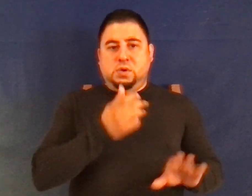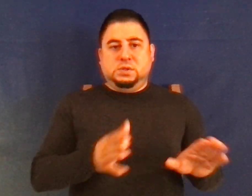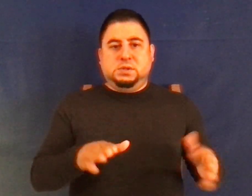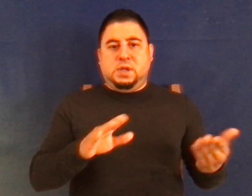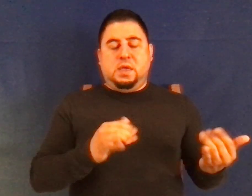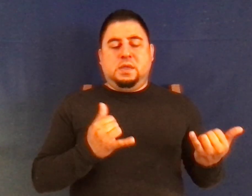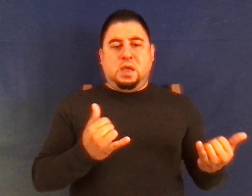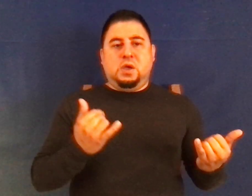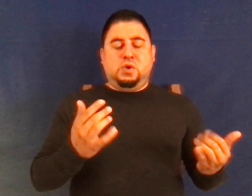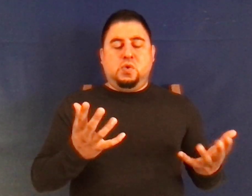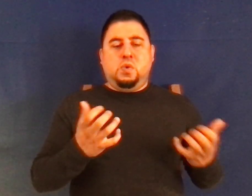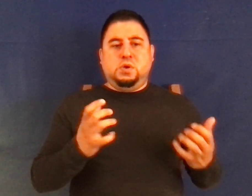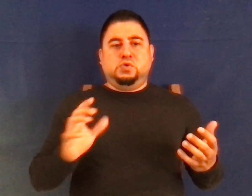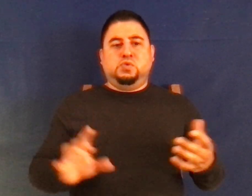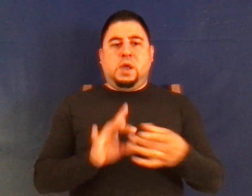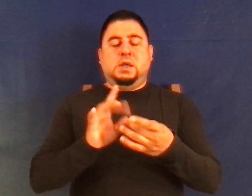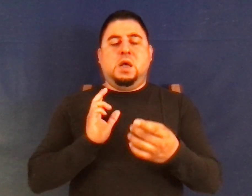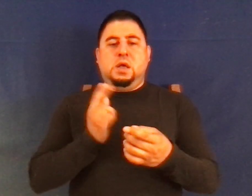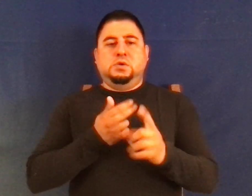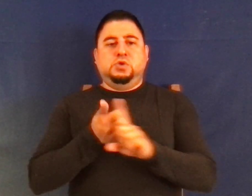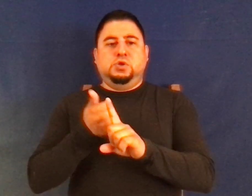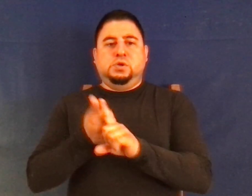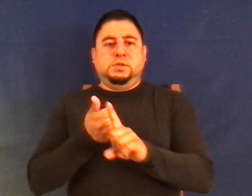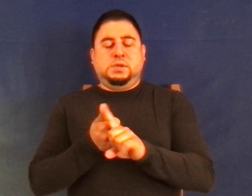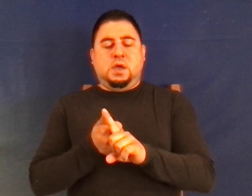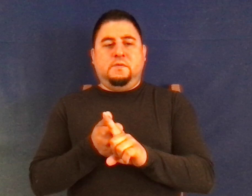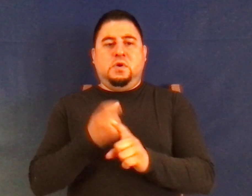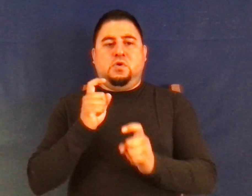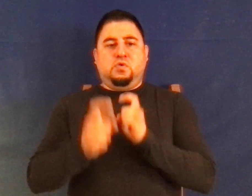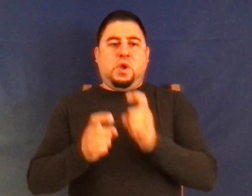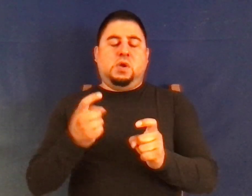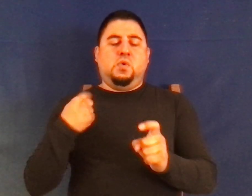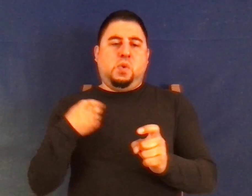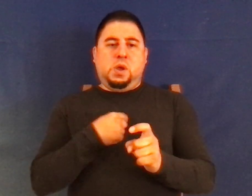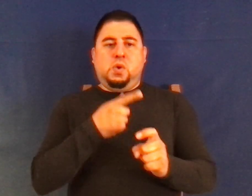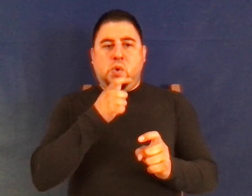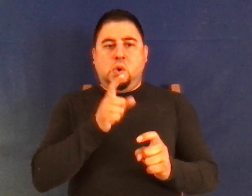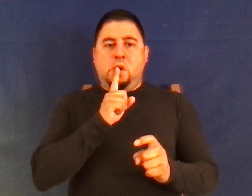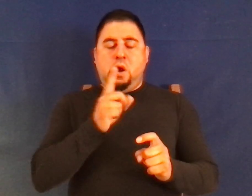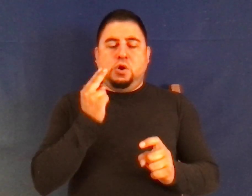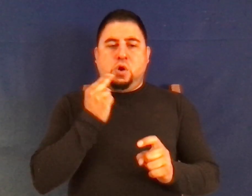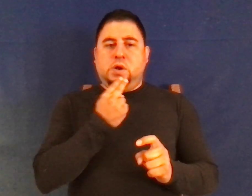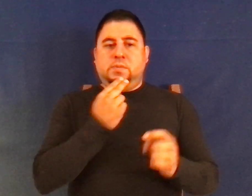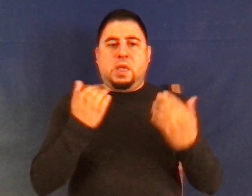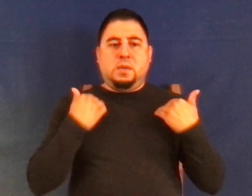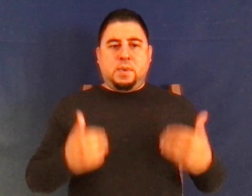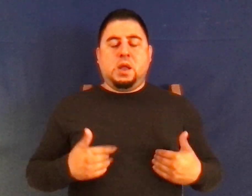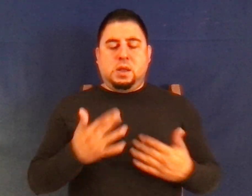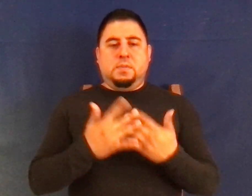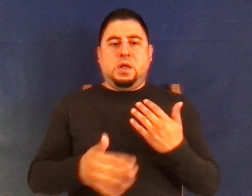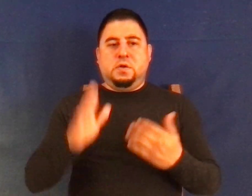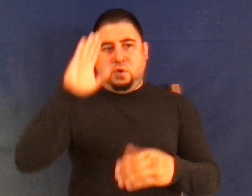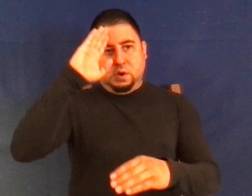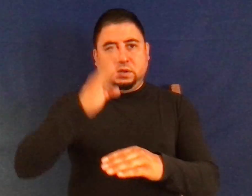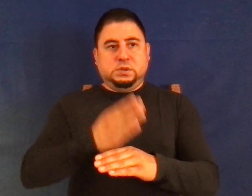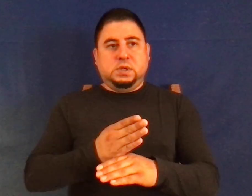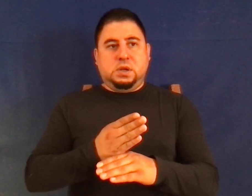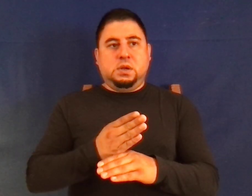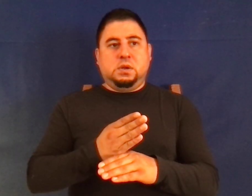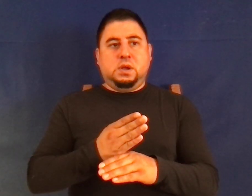to reconcile us to yourself, grant that we who are nourished by the body and the blood of your Son and filled